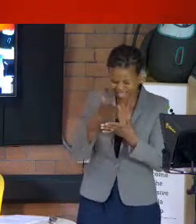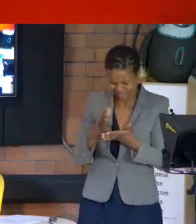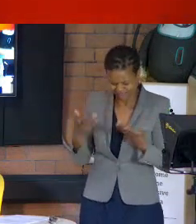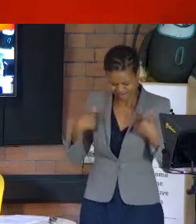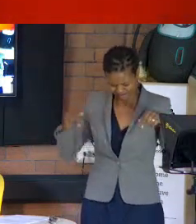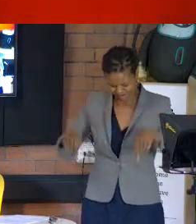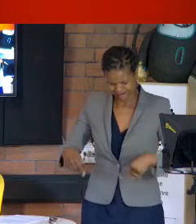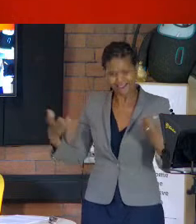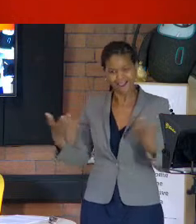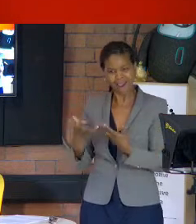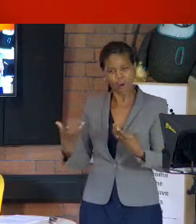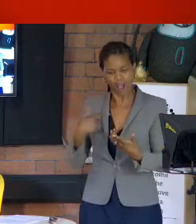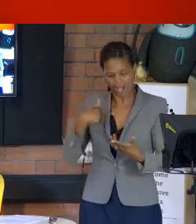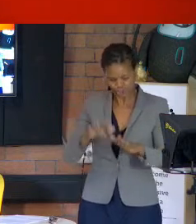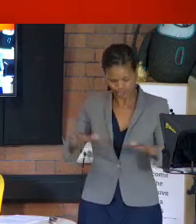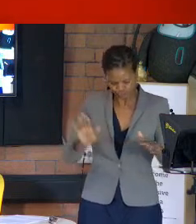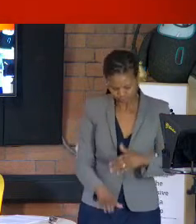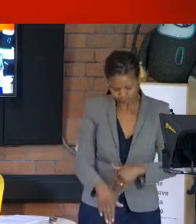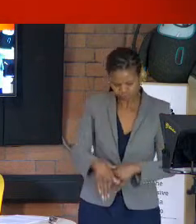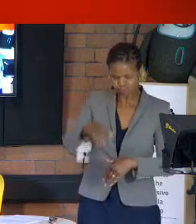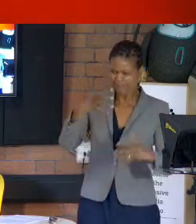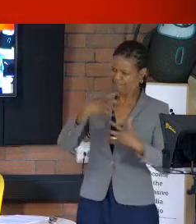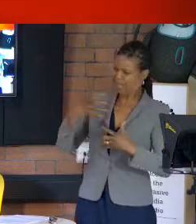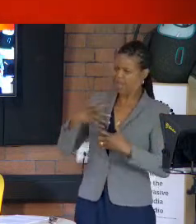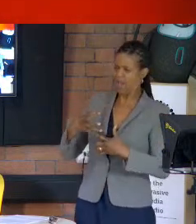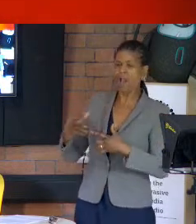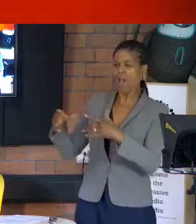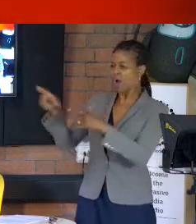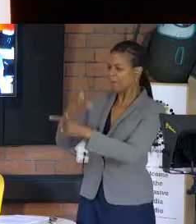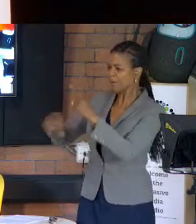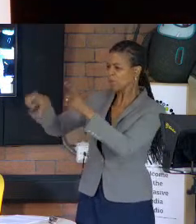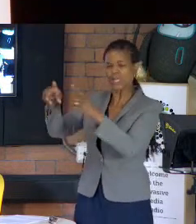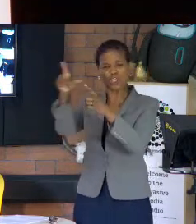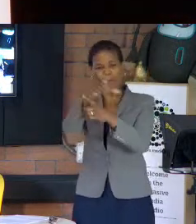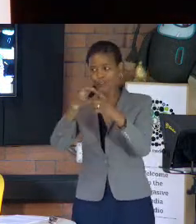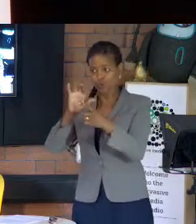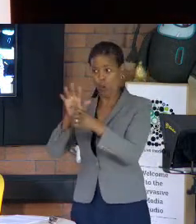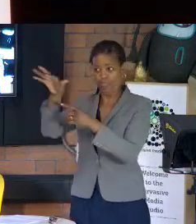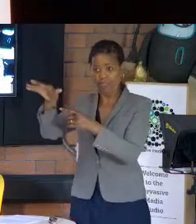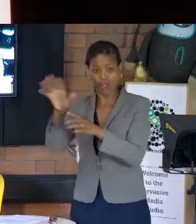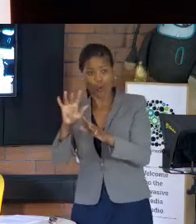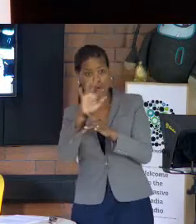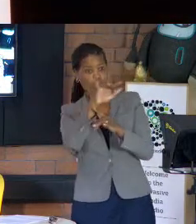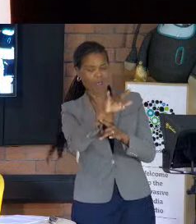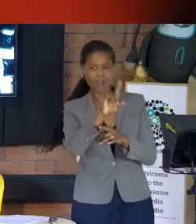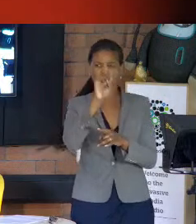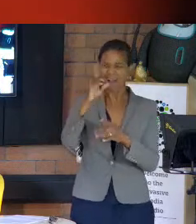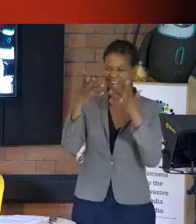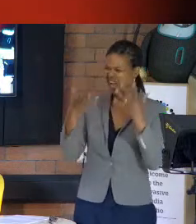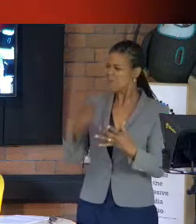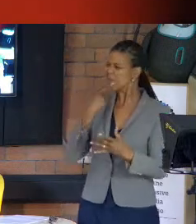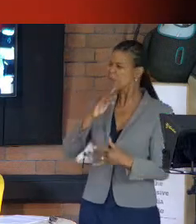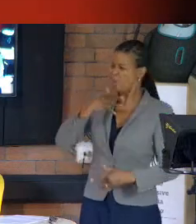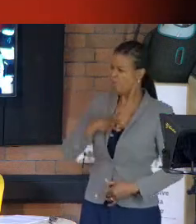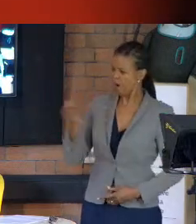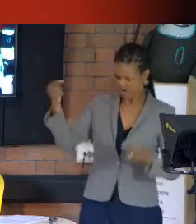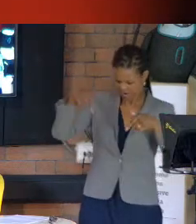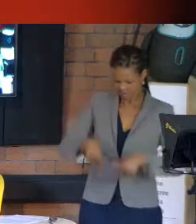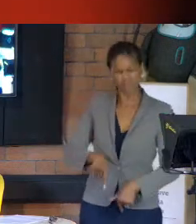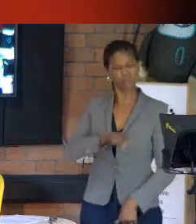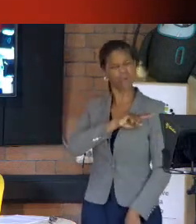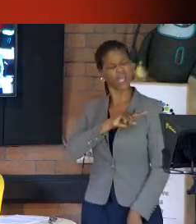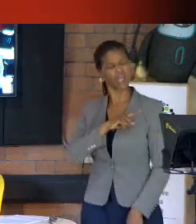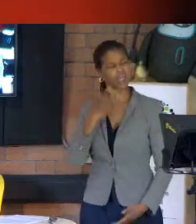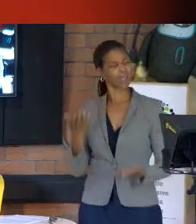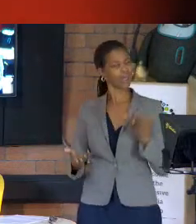children raised in fear, locked in communities nobody wanted to go near. But now, people want to live here. So let the truth be known